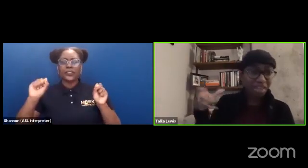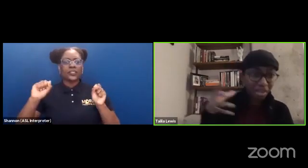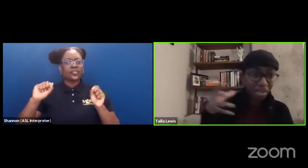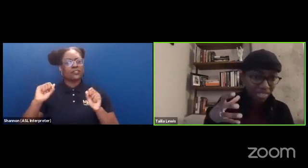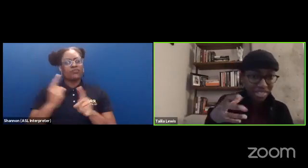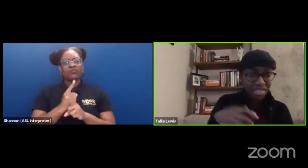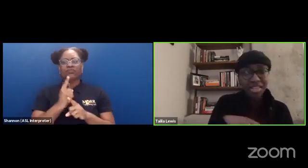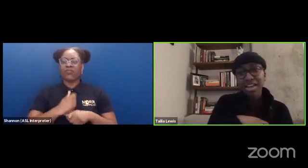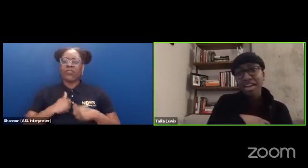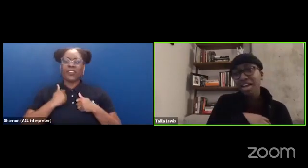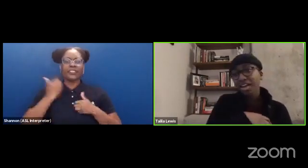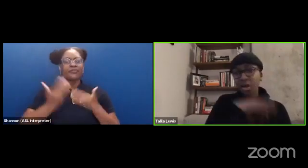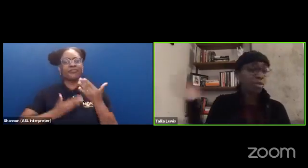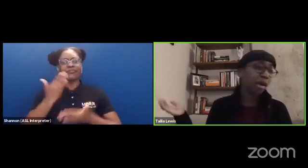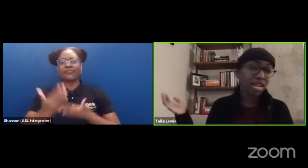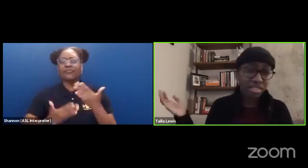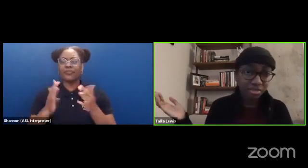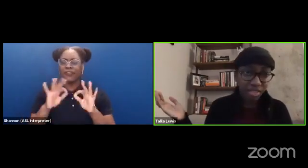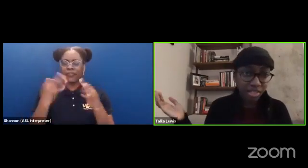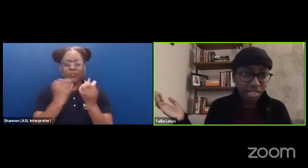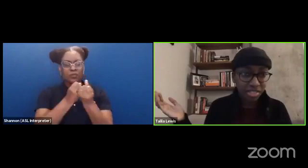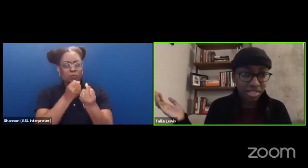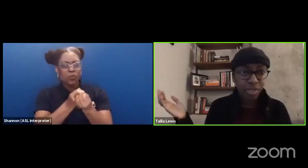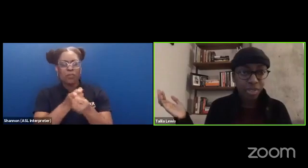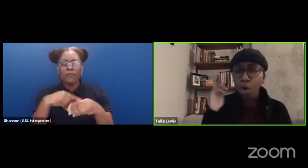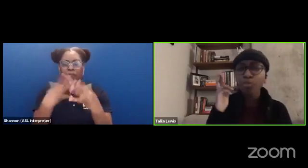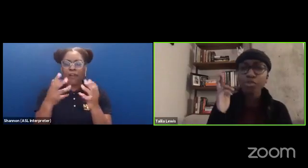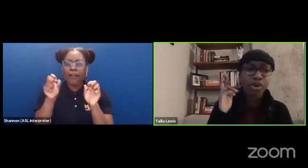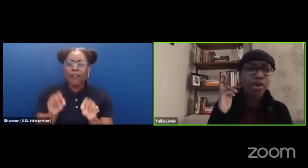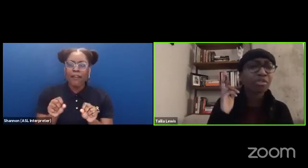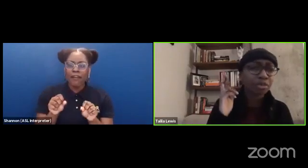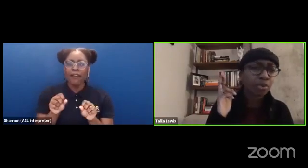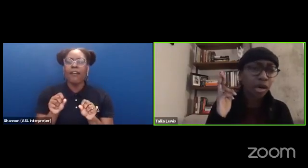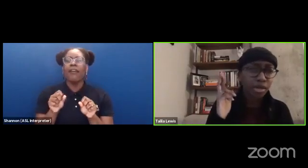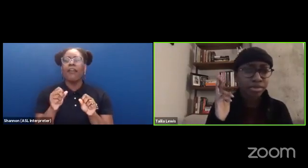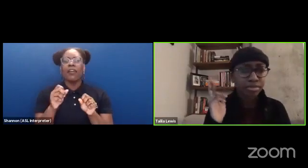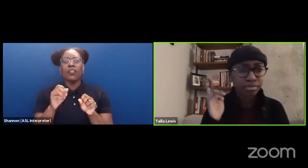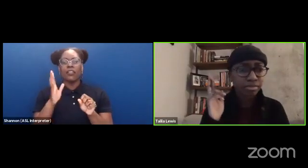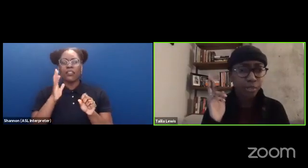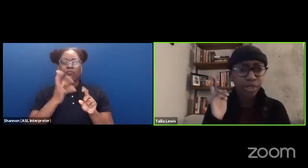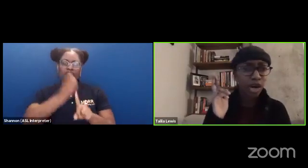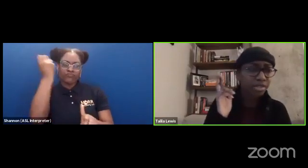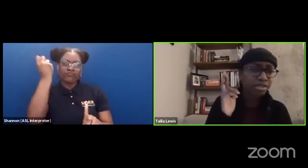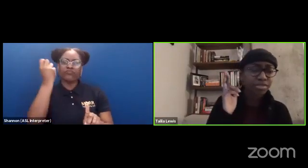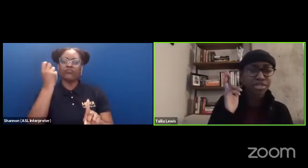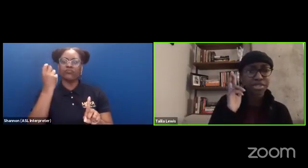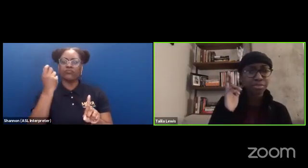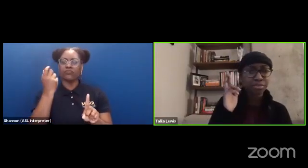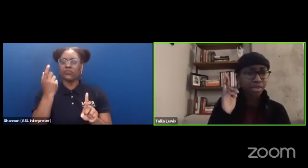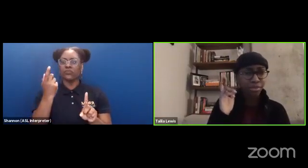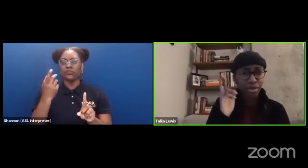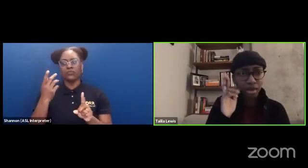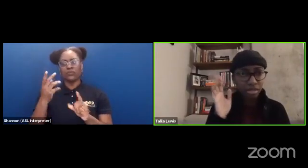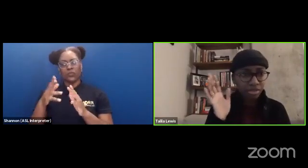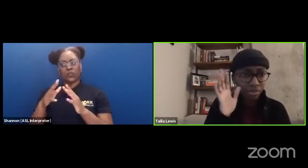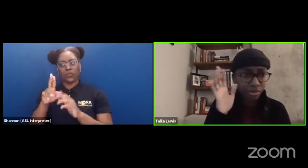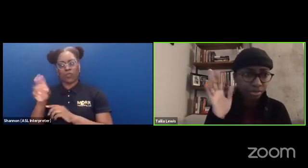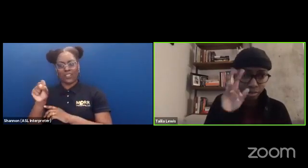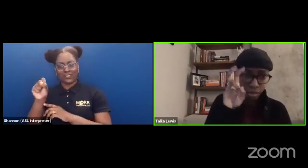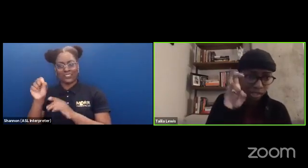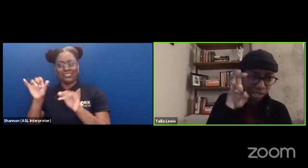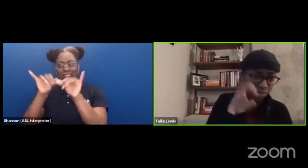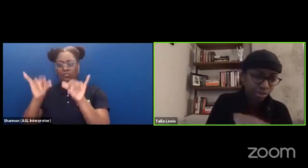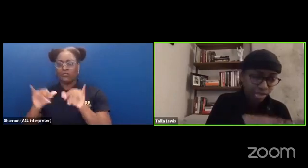and families and all the positive things that we hope for everyone, regardless of their disability, regardless of